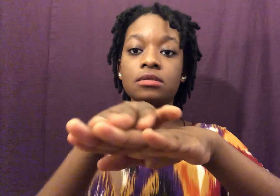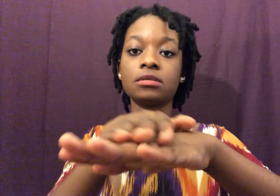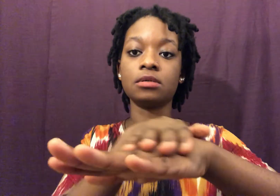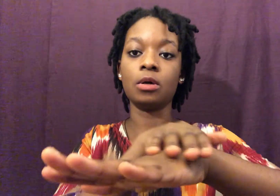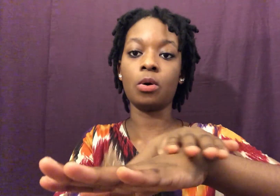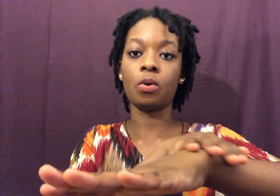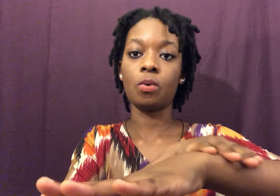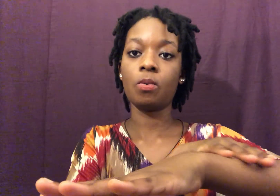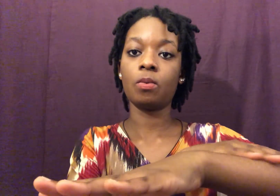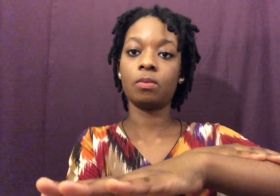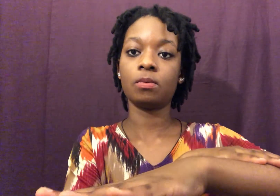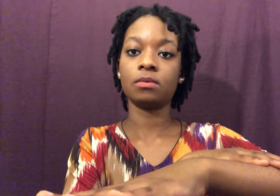slow,